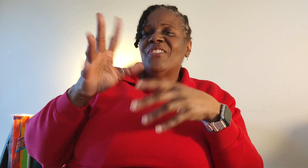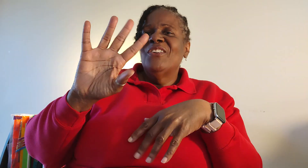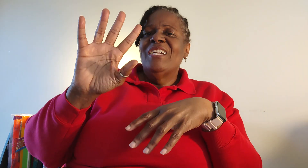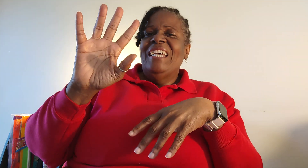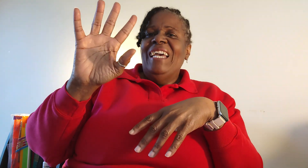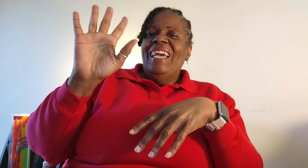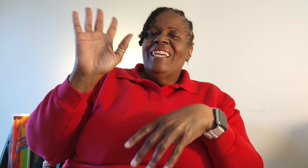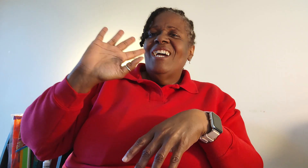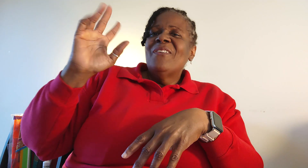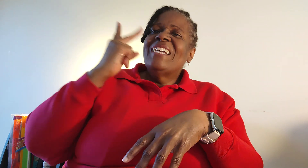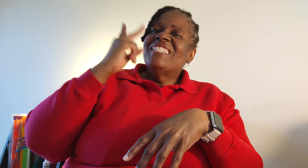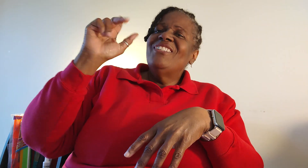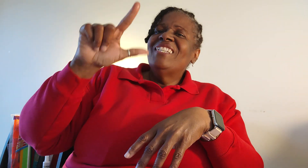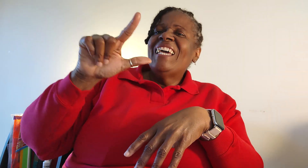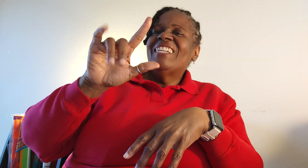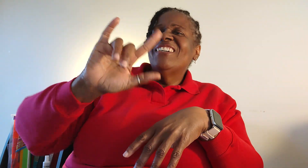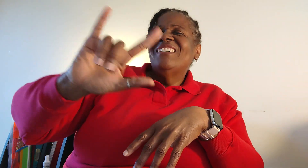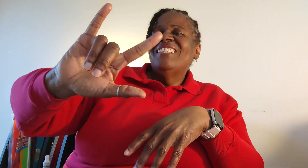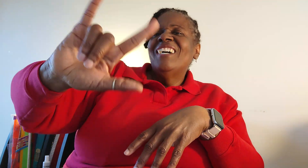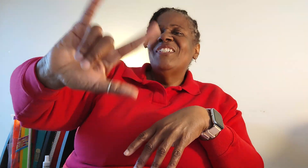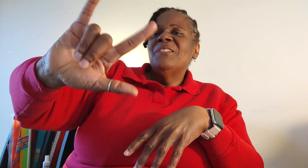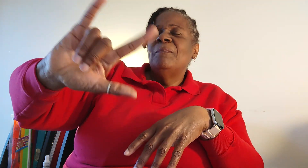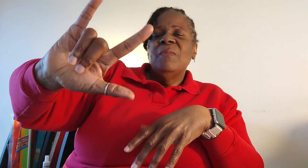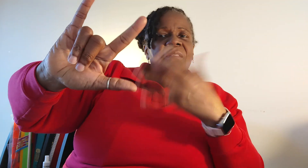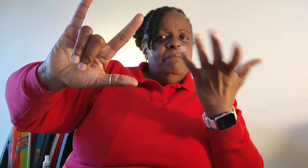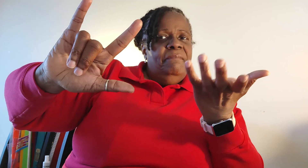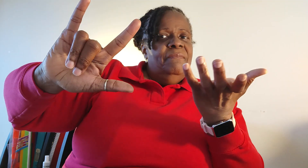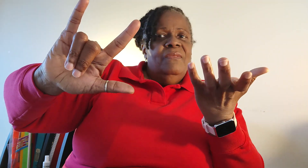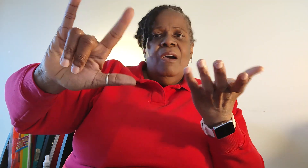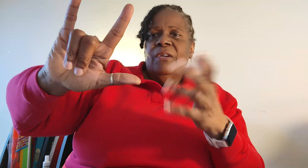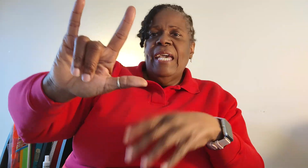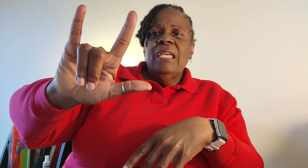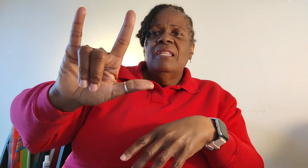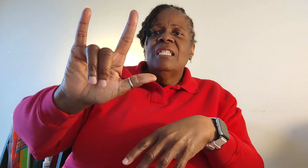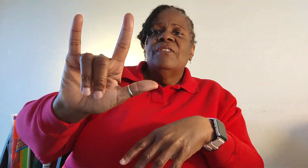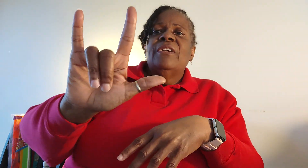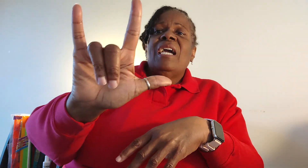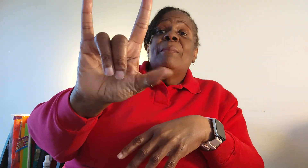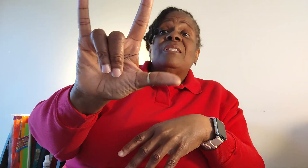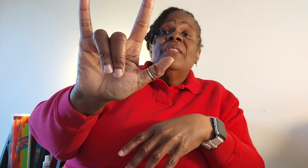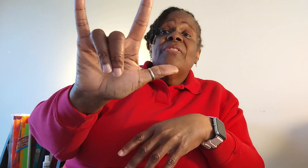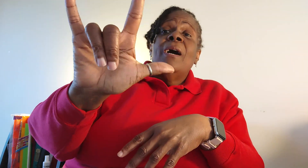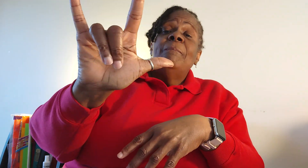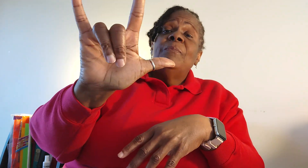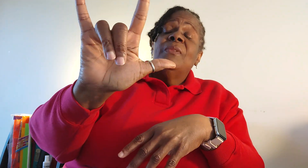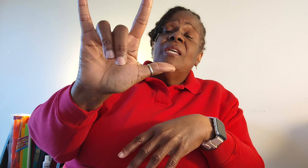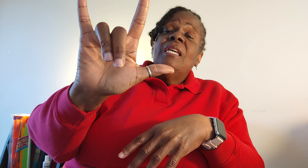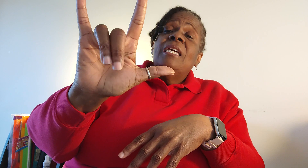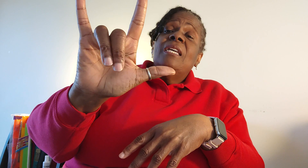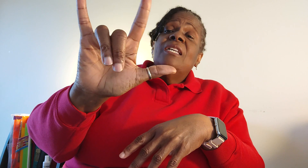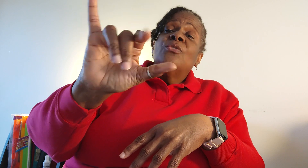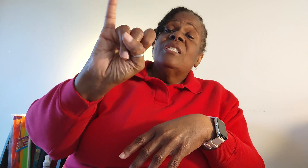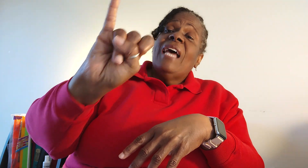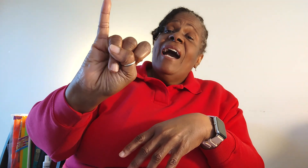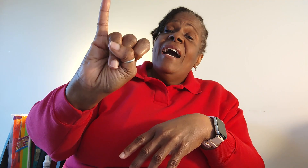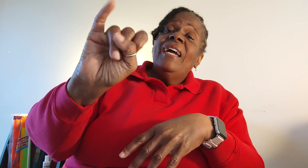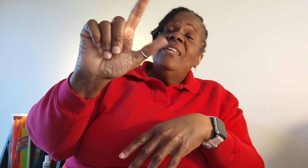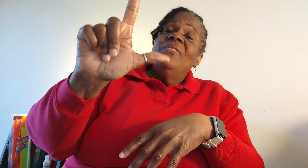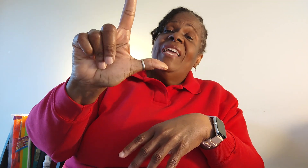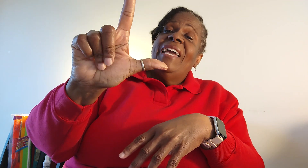other, and all right, see you later, love you. Okay, that's very common. So thumb. So it's the I, the